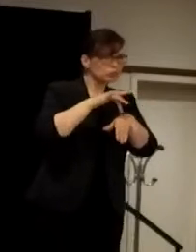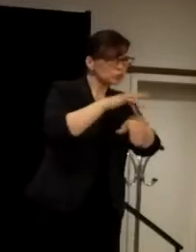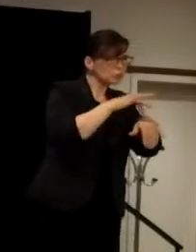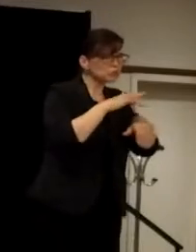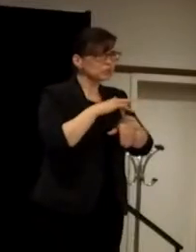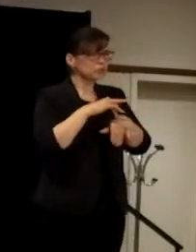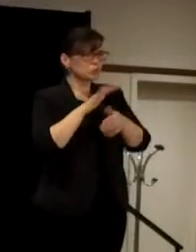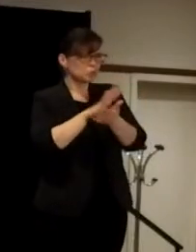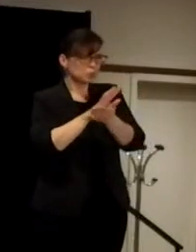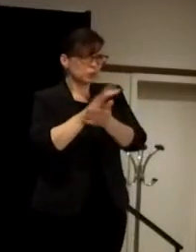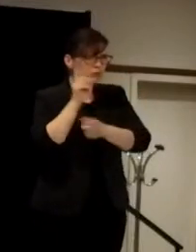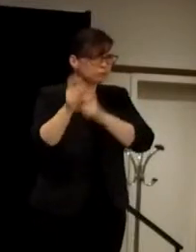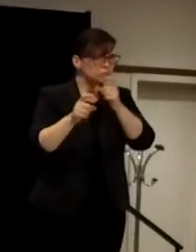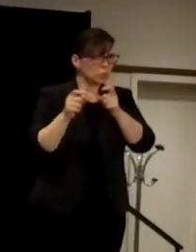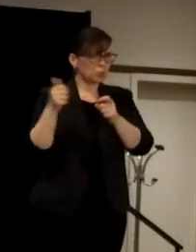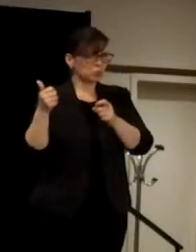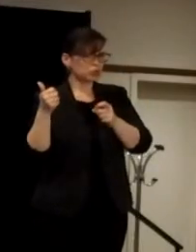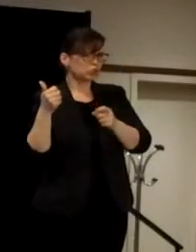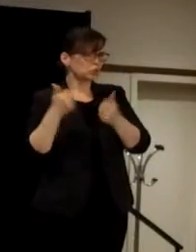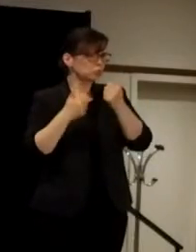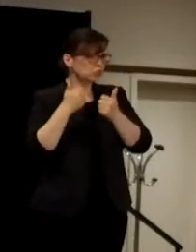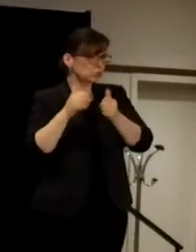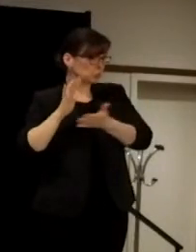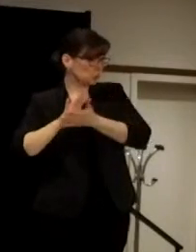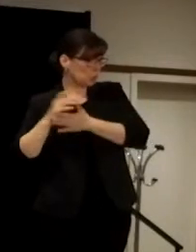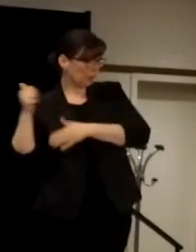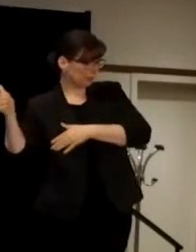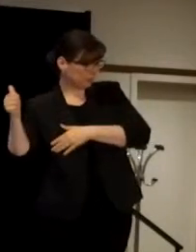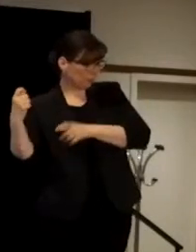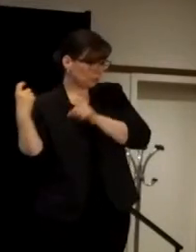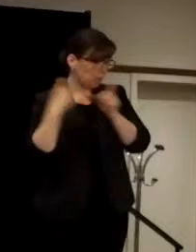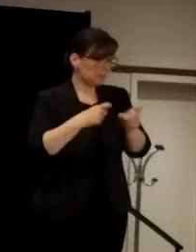to bring anything to the table? No, this is our team's going out there. Yeah.